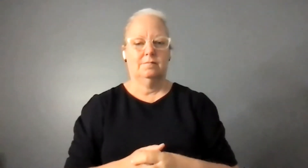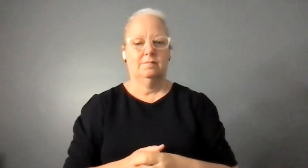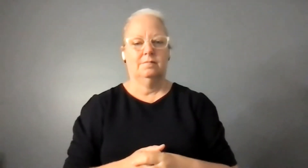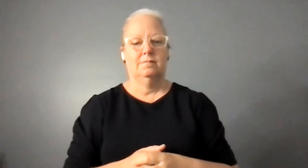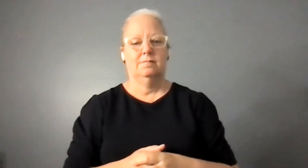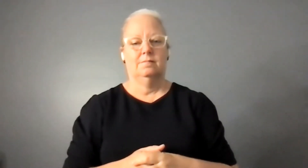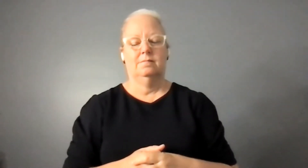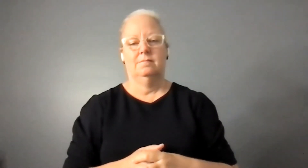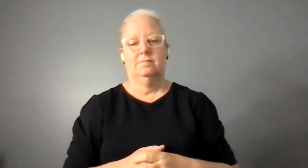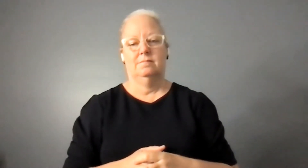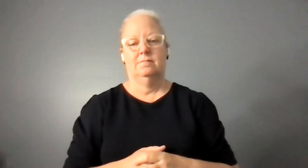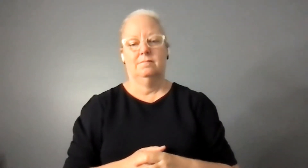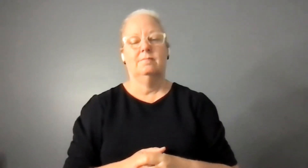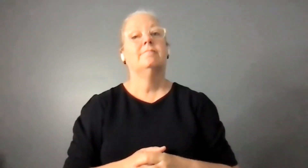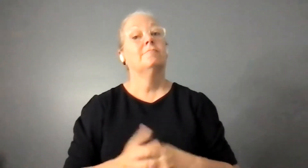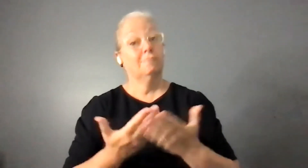es Yes,